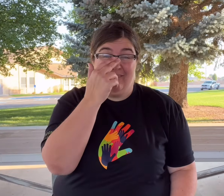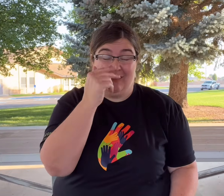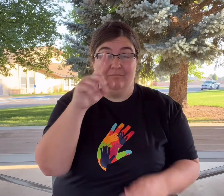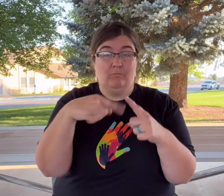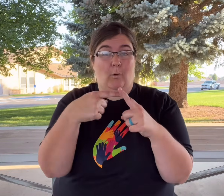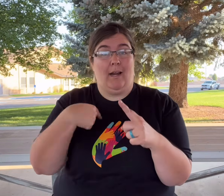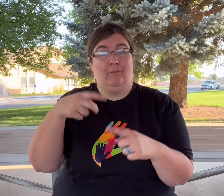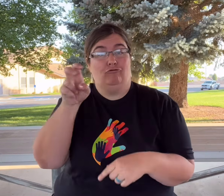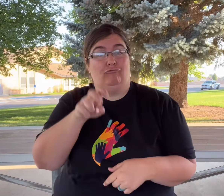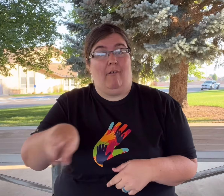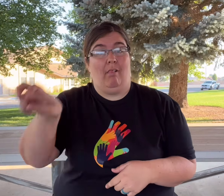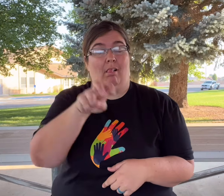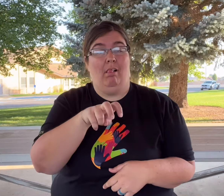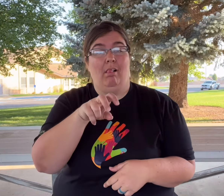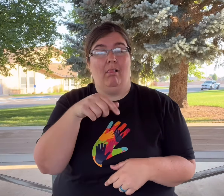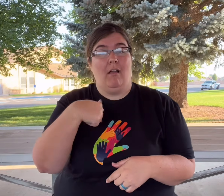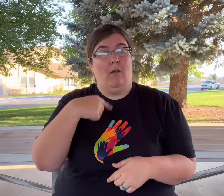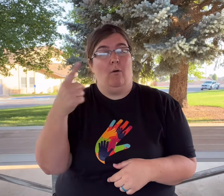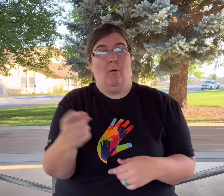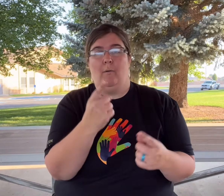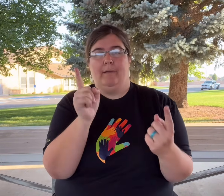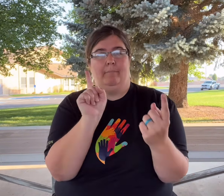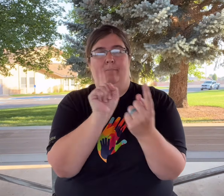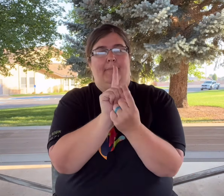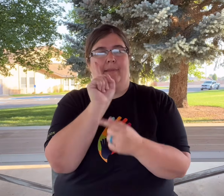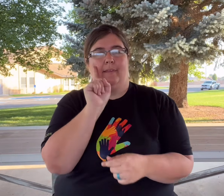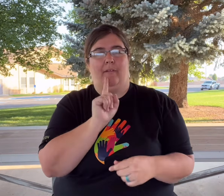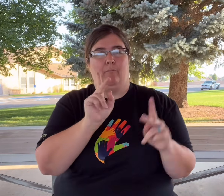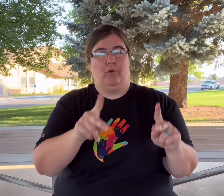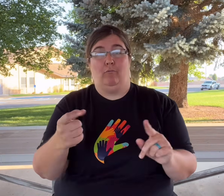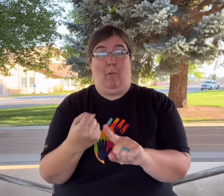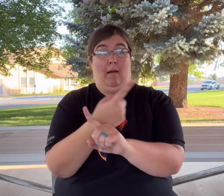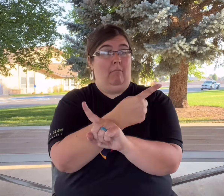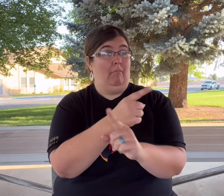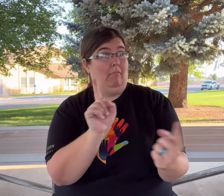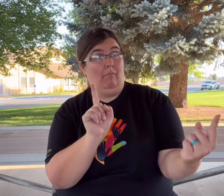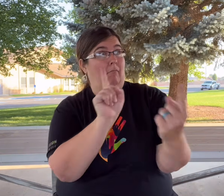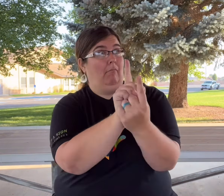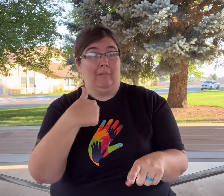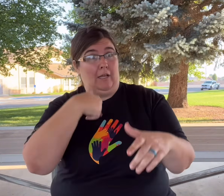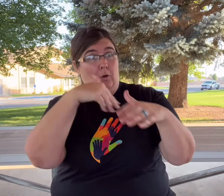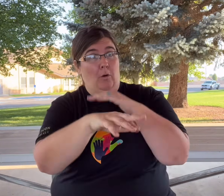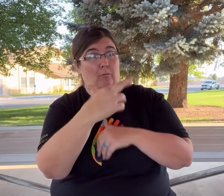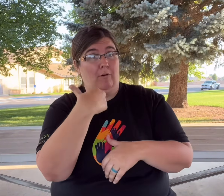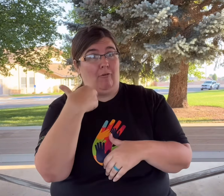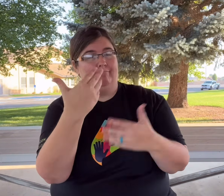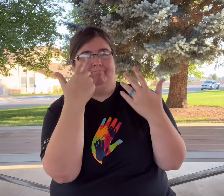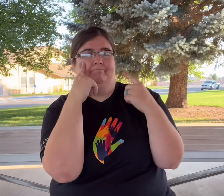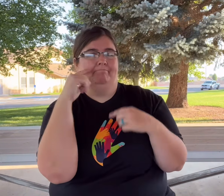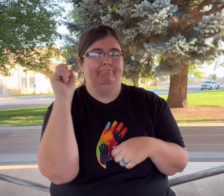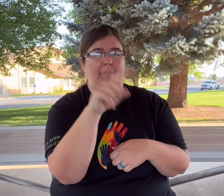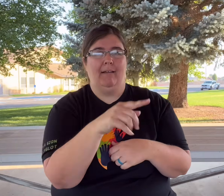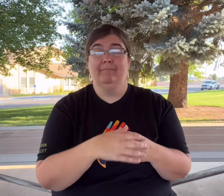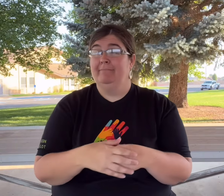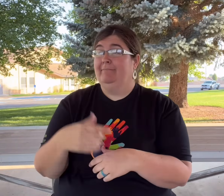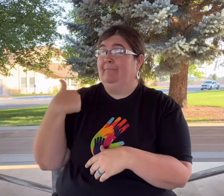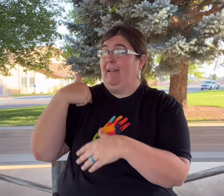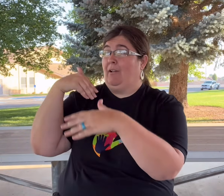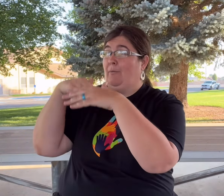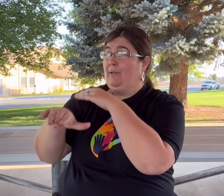It's funny, but when I travel, I always randomly meet deaf people. I'll go into a restaurant and spot a deaf person, or I'll